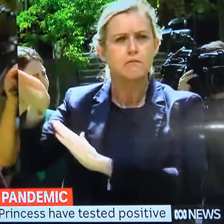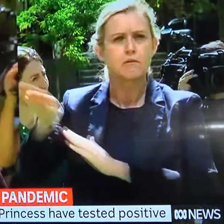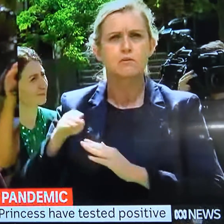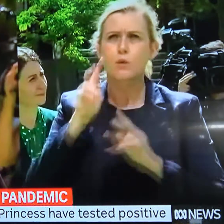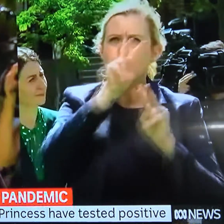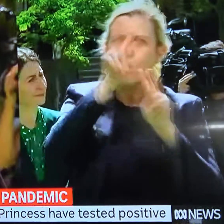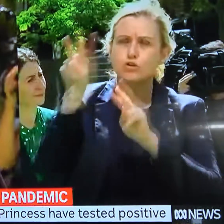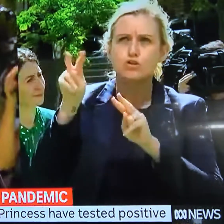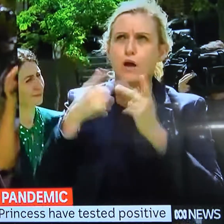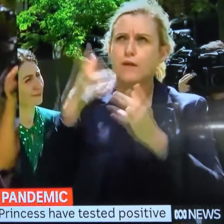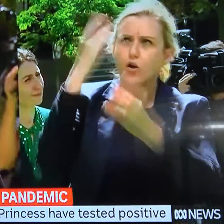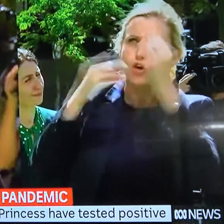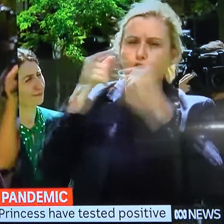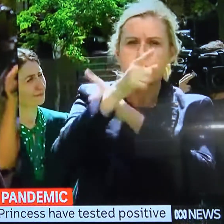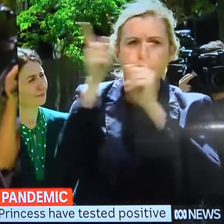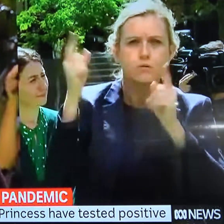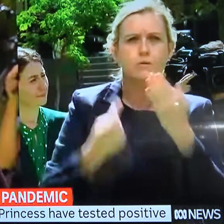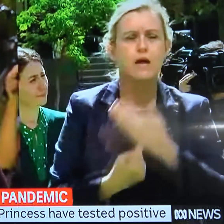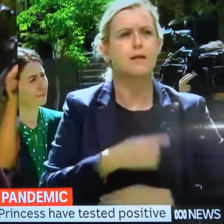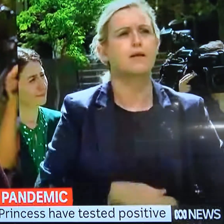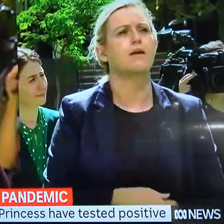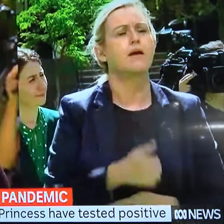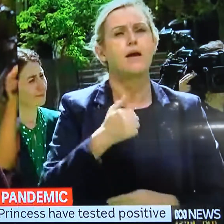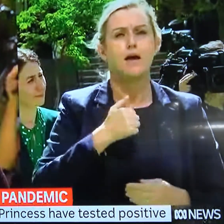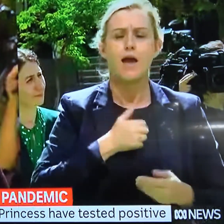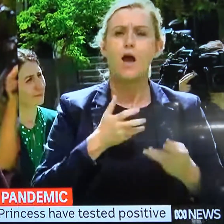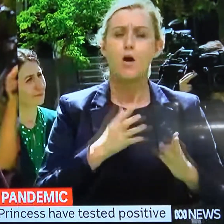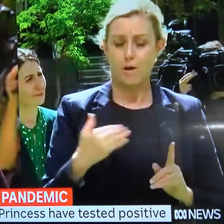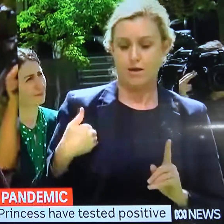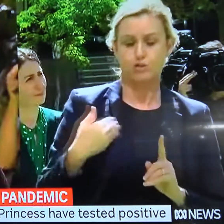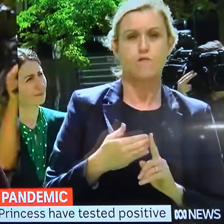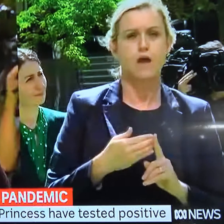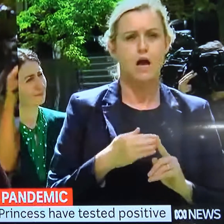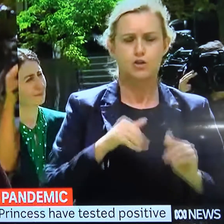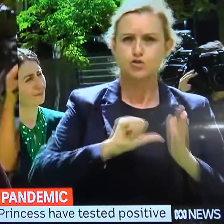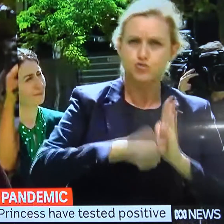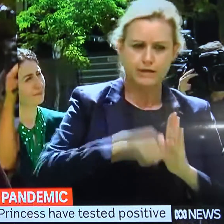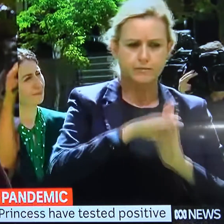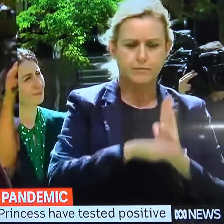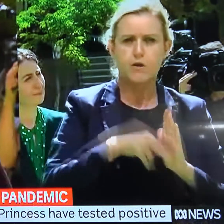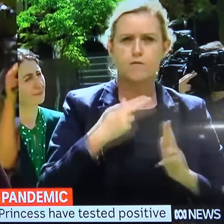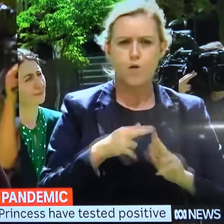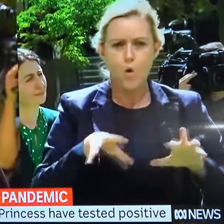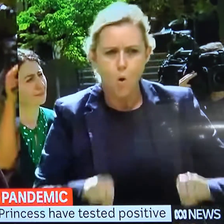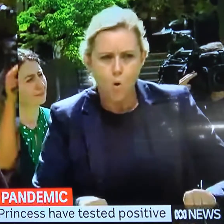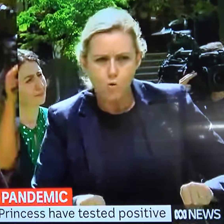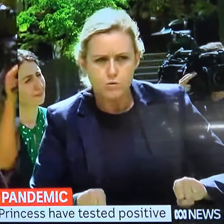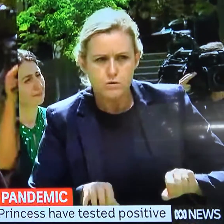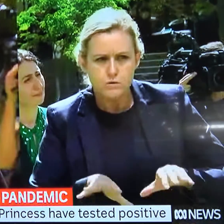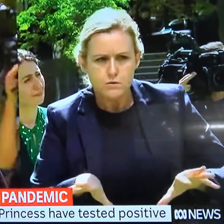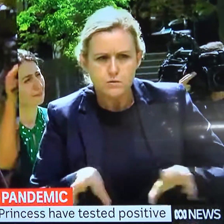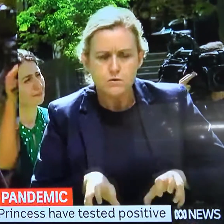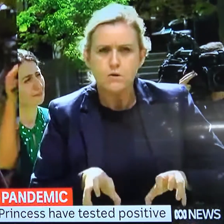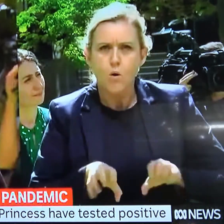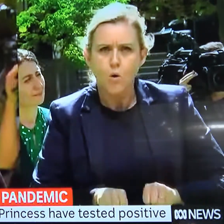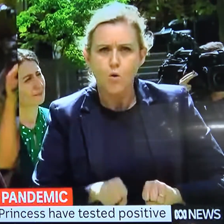other countries. Our approach has been to buy us time to get our health system prepared and to also